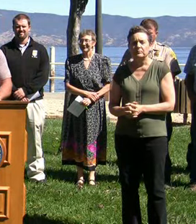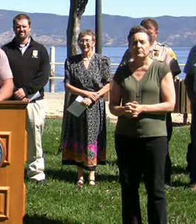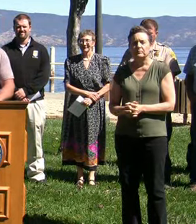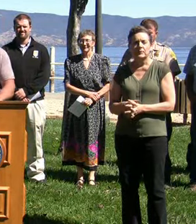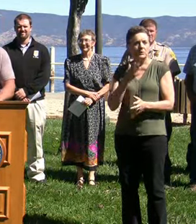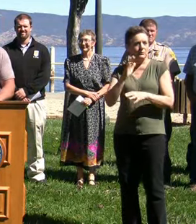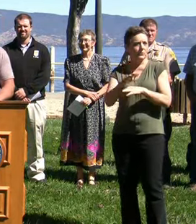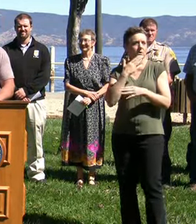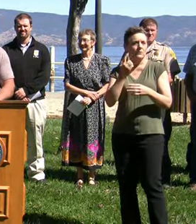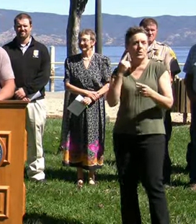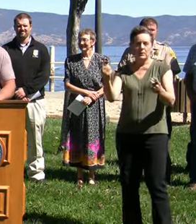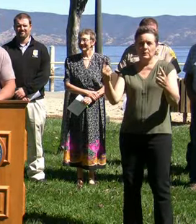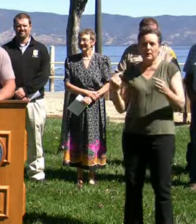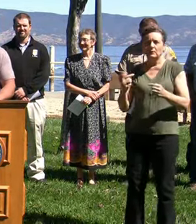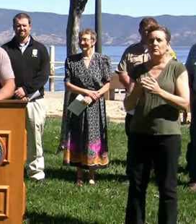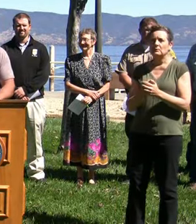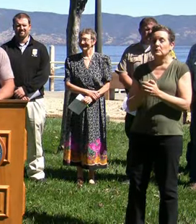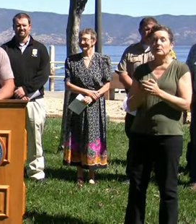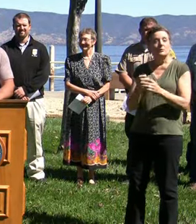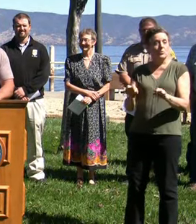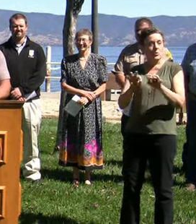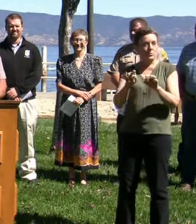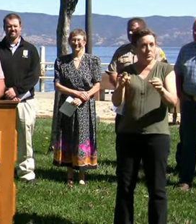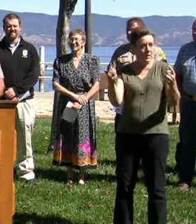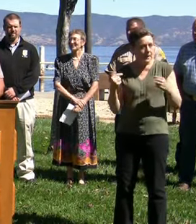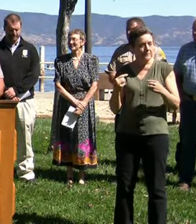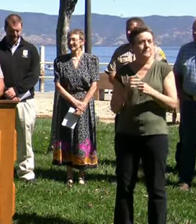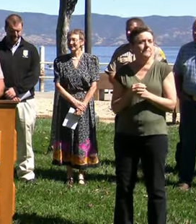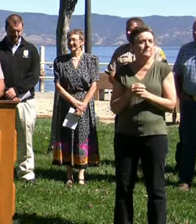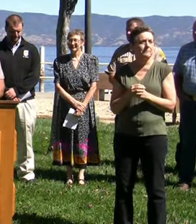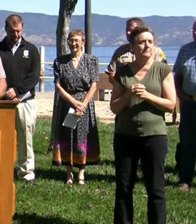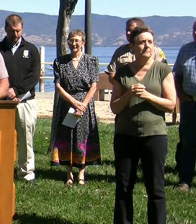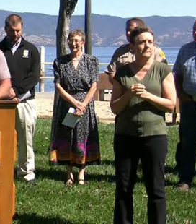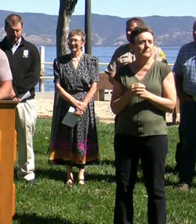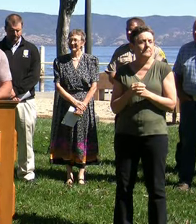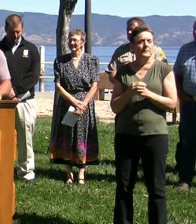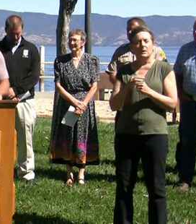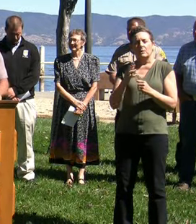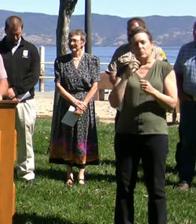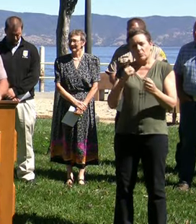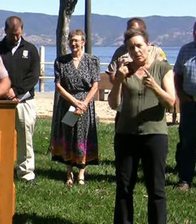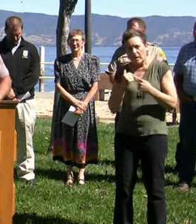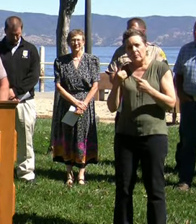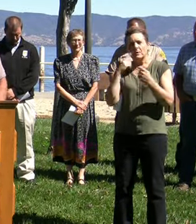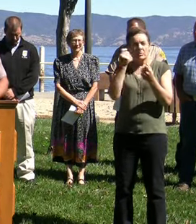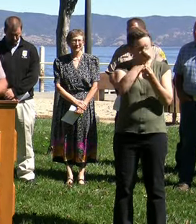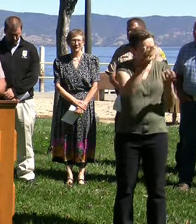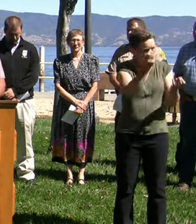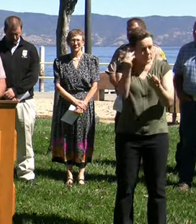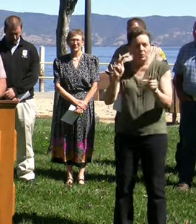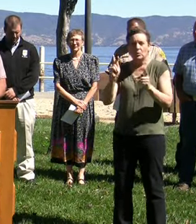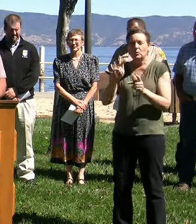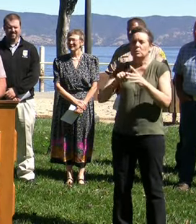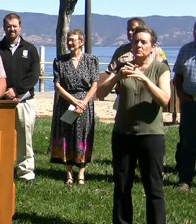they're... Good afternoon. Thank you for attending. It's very important that you're here make this information available to those who are beginning